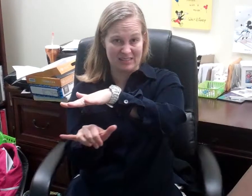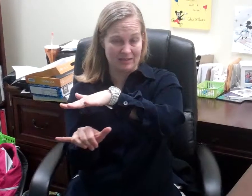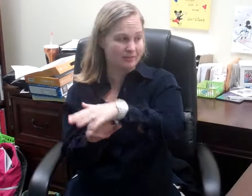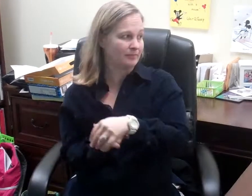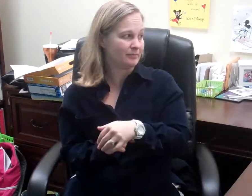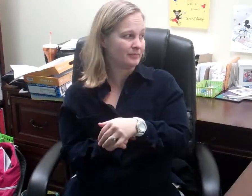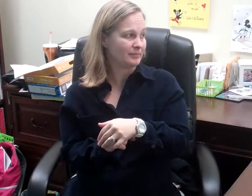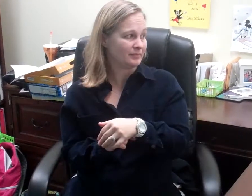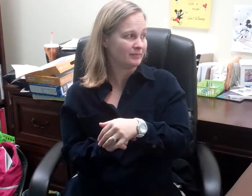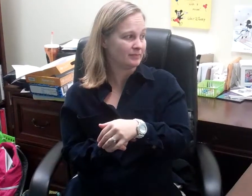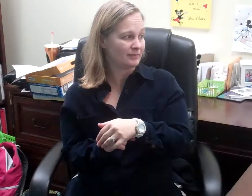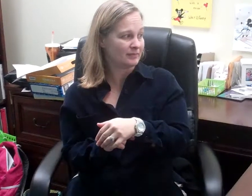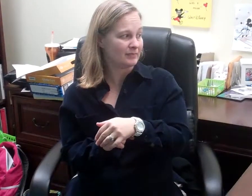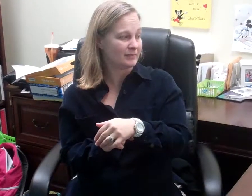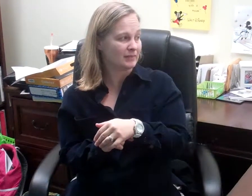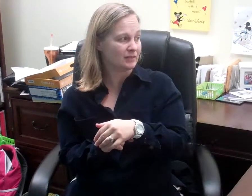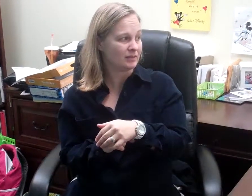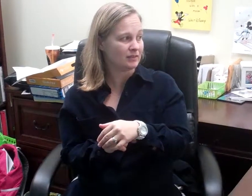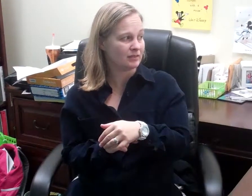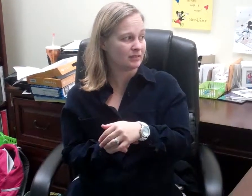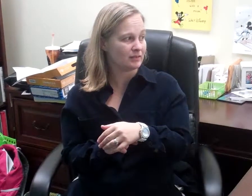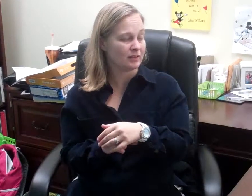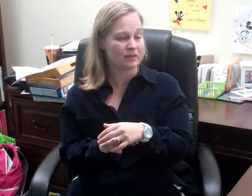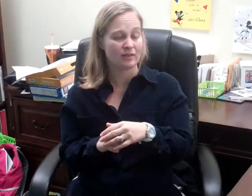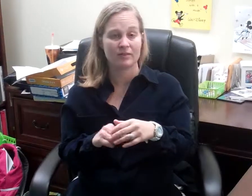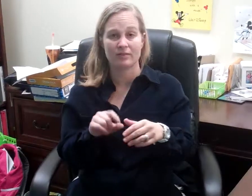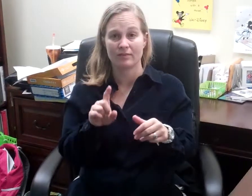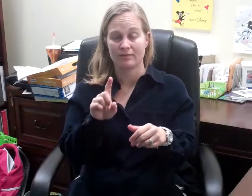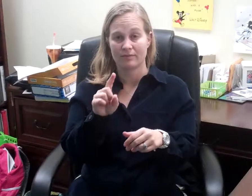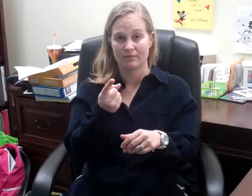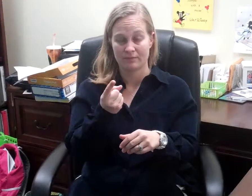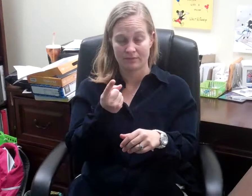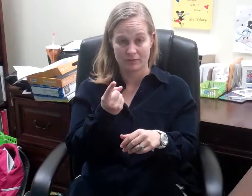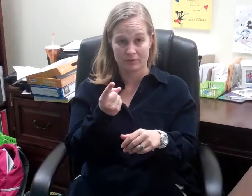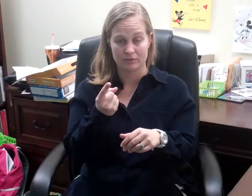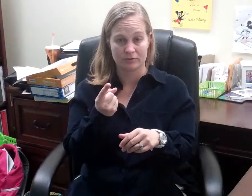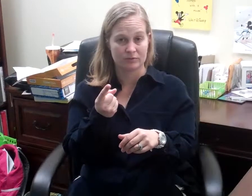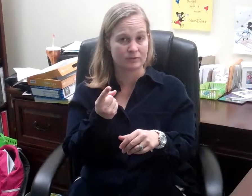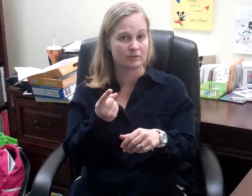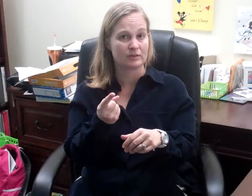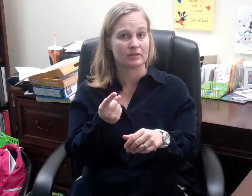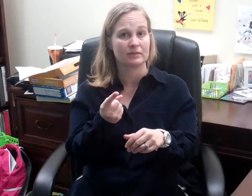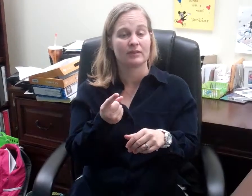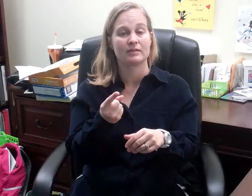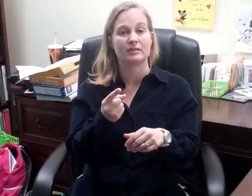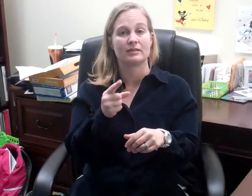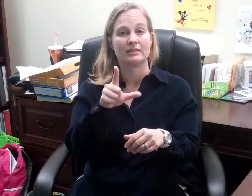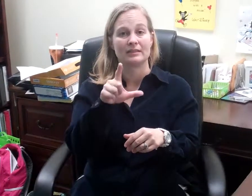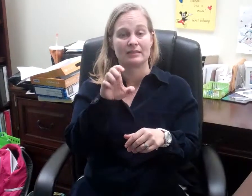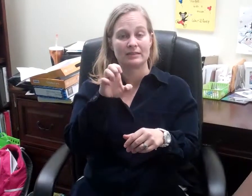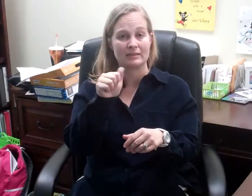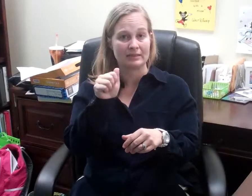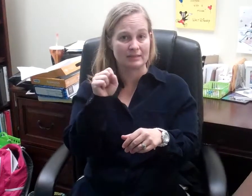denominators. So here our first step is to find the least common multiple for 6 and 5.